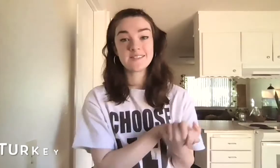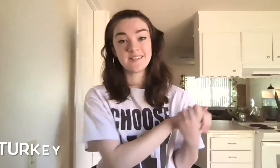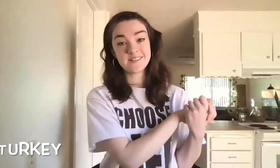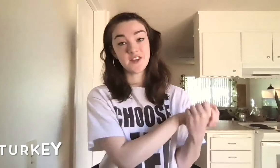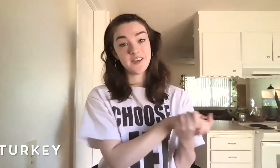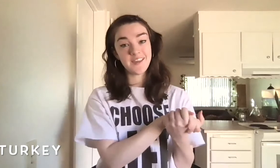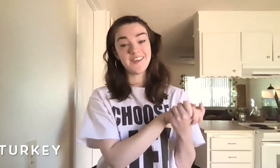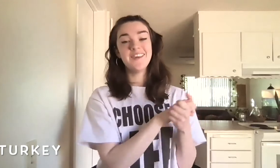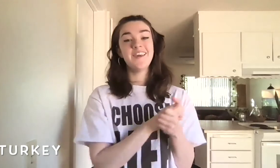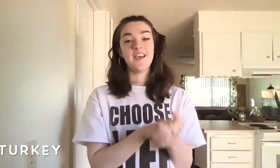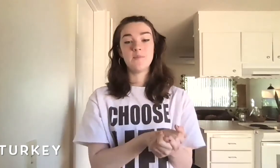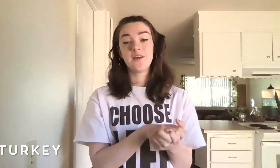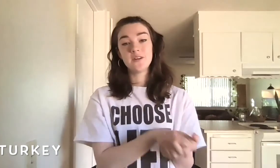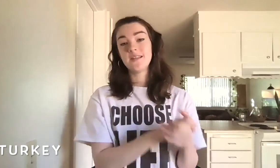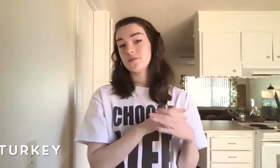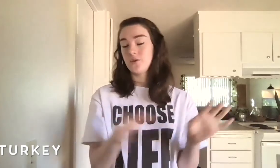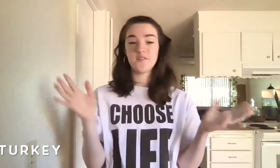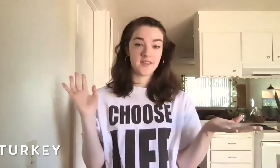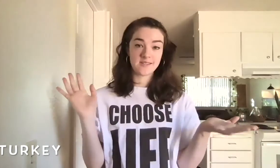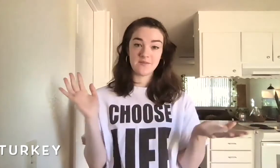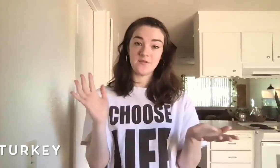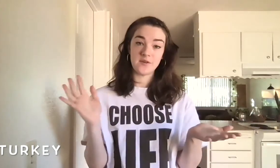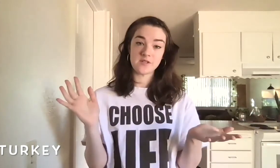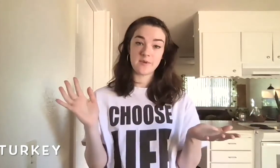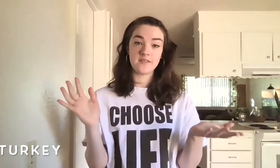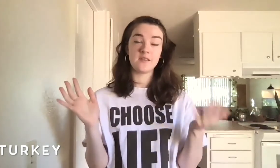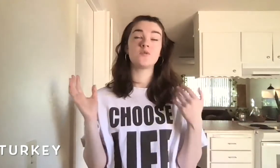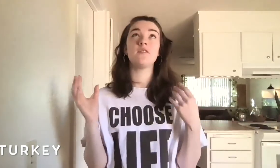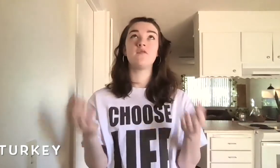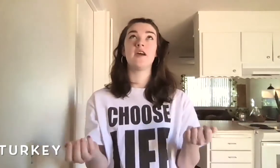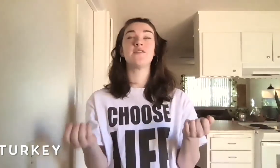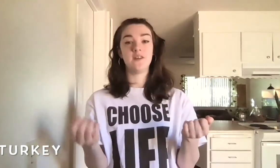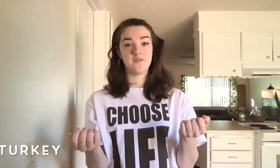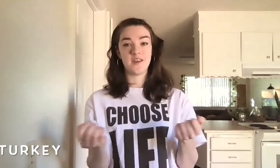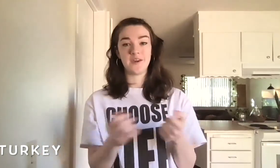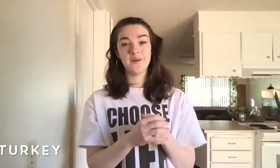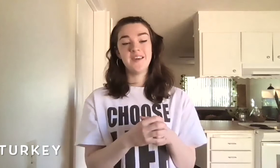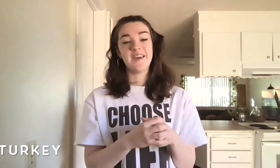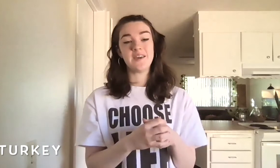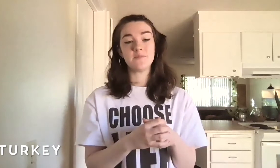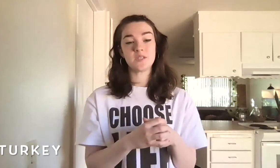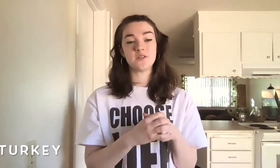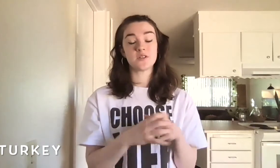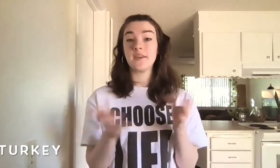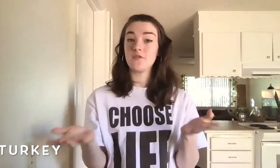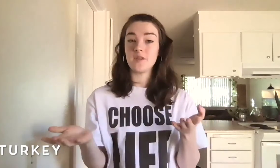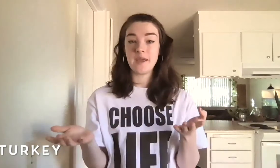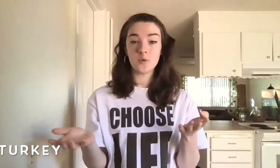is turkey. I could list all of the Thanksgiving foods, but I think this would be a very long video. So I just thought I'd go for the main one, which